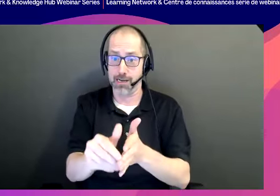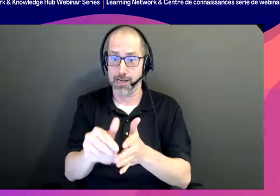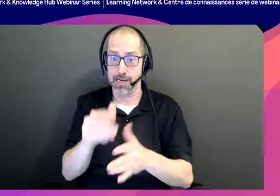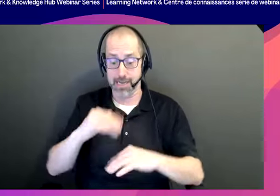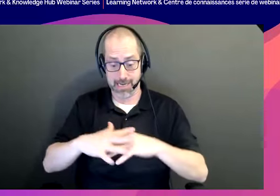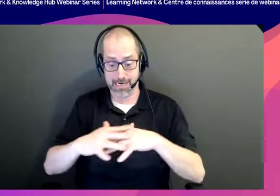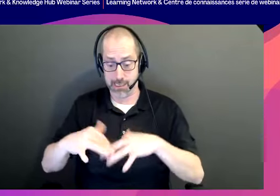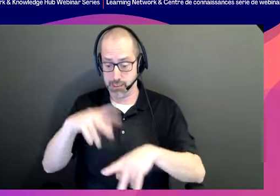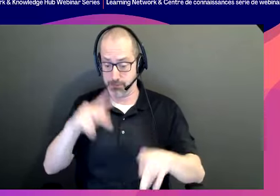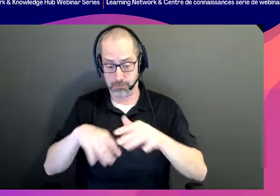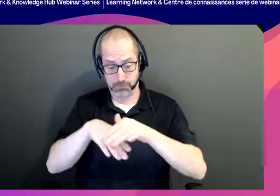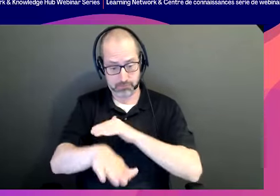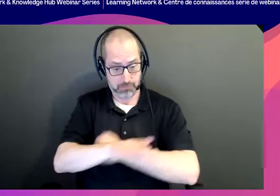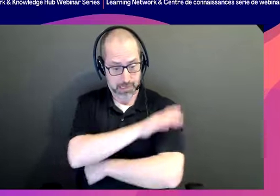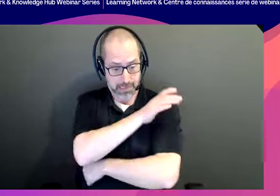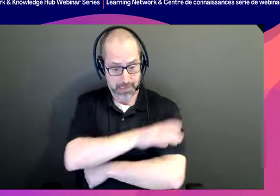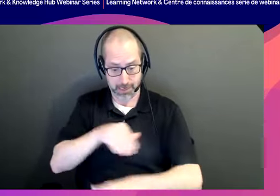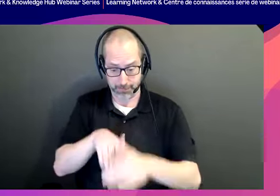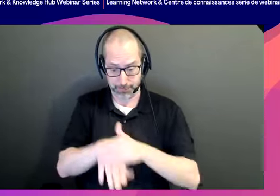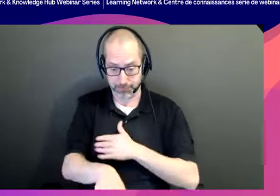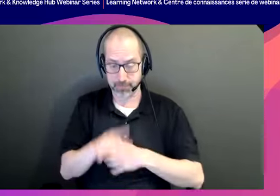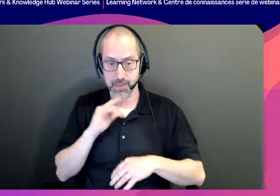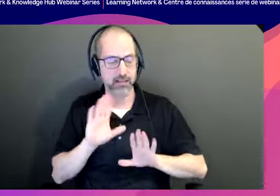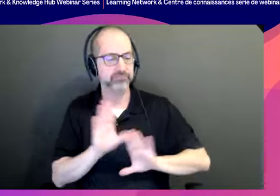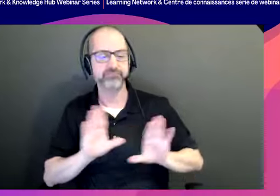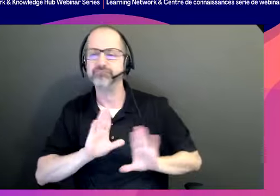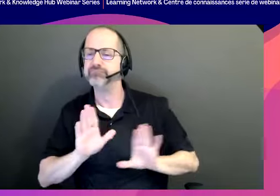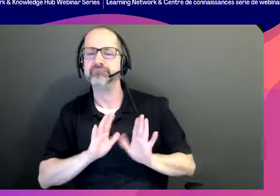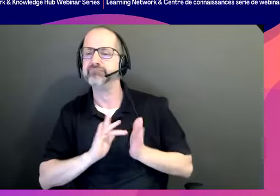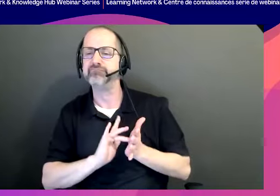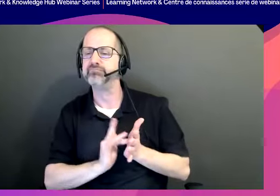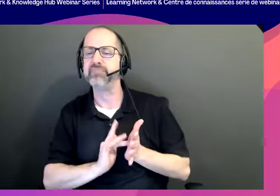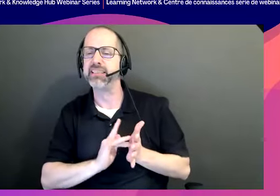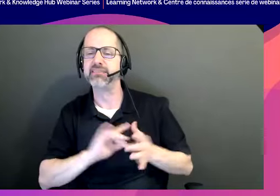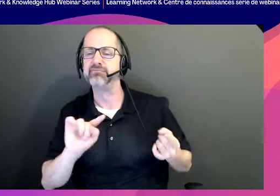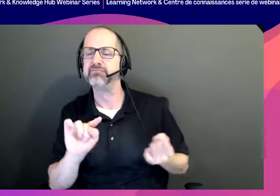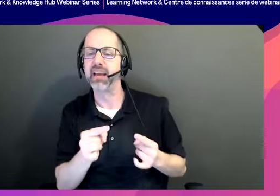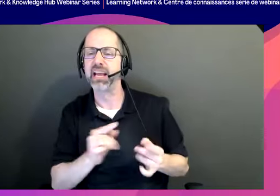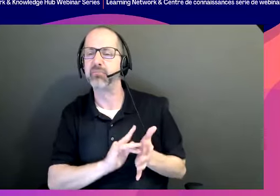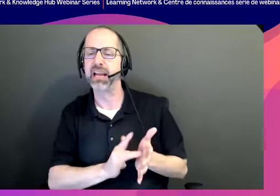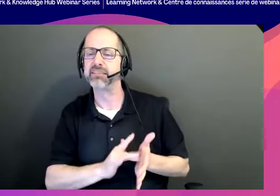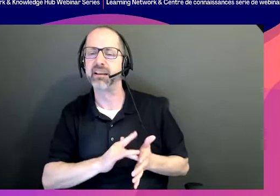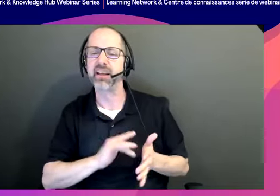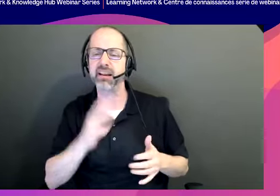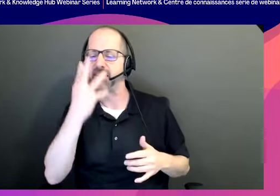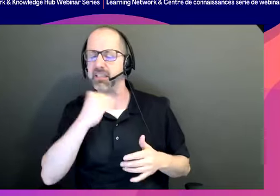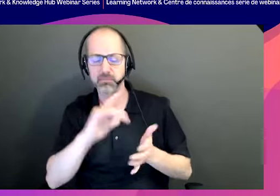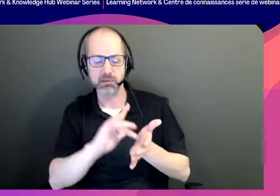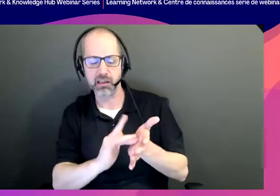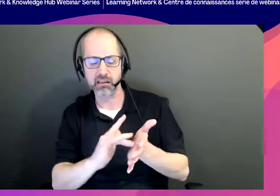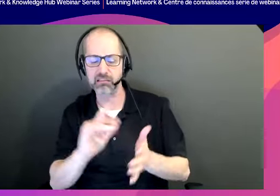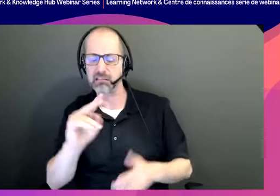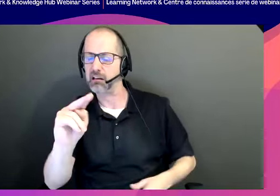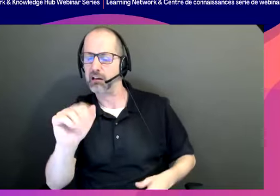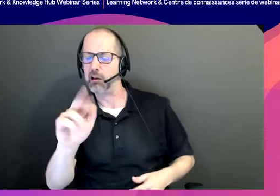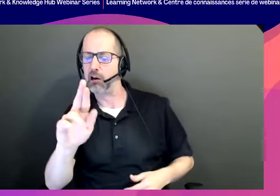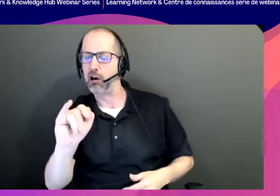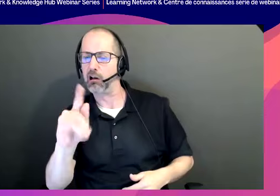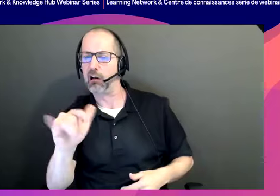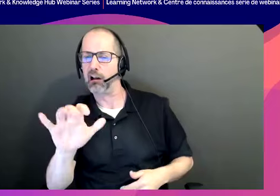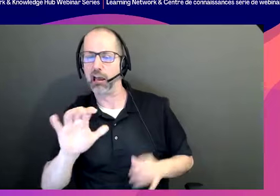told, we don't prescribe pain meds or narcotics or sleeping pills. And immediately the patient feels judged